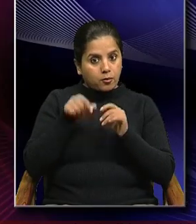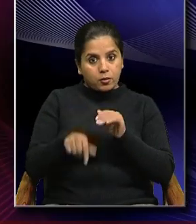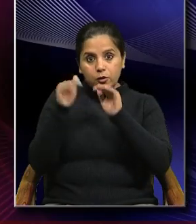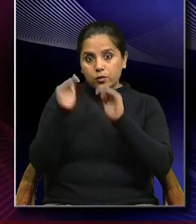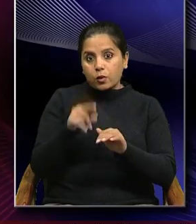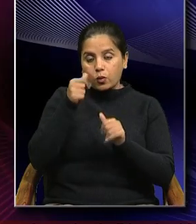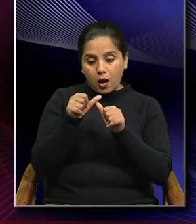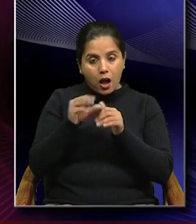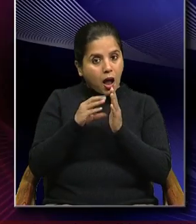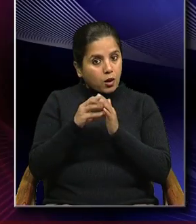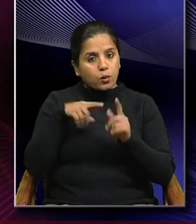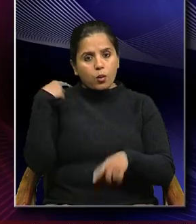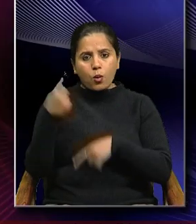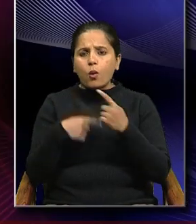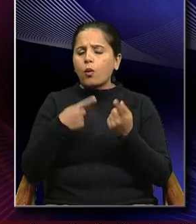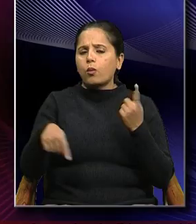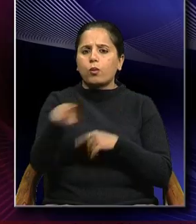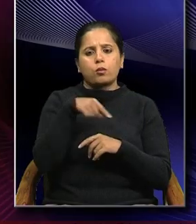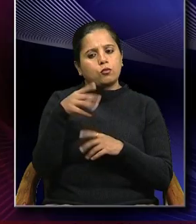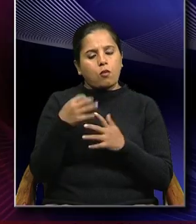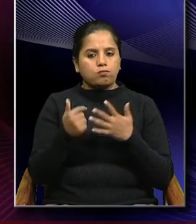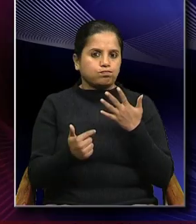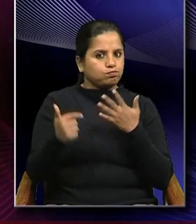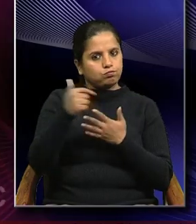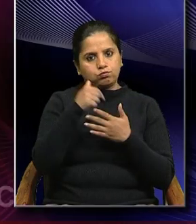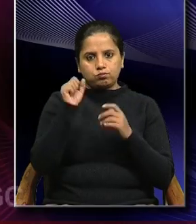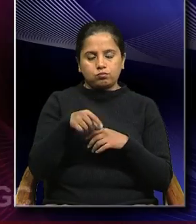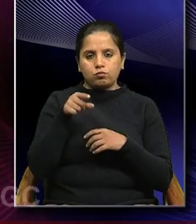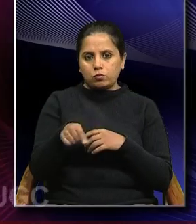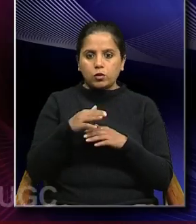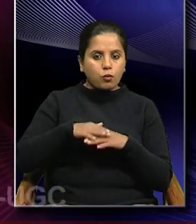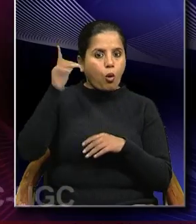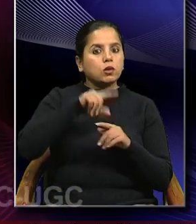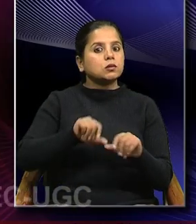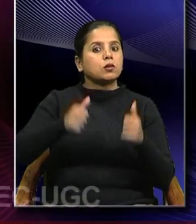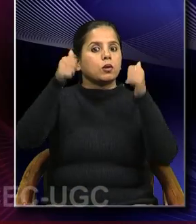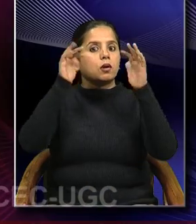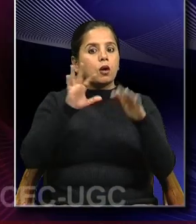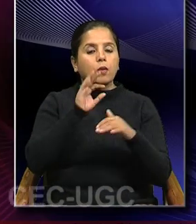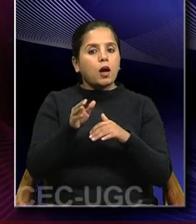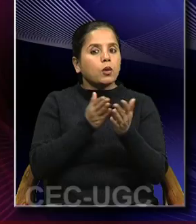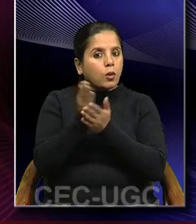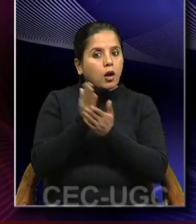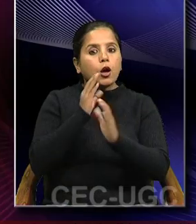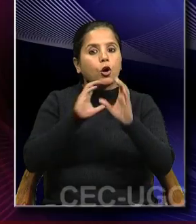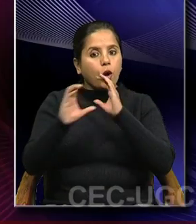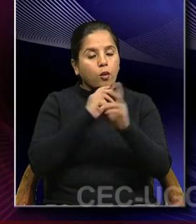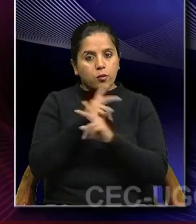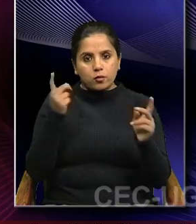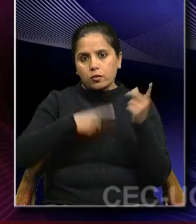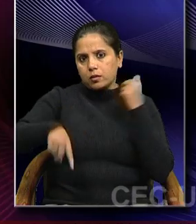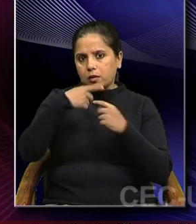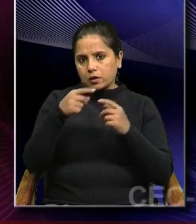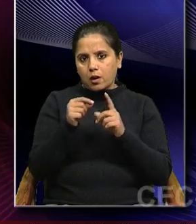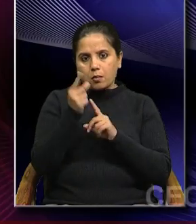by advertising is always preferred, and it is regarded as the more successful way of communicating. We talk about